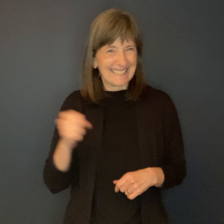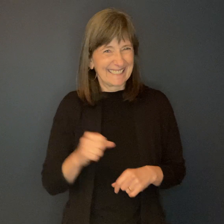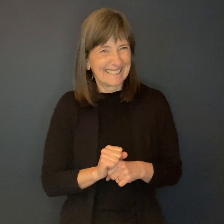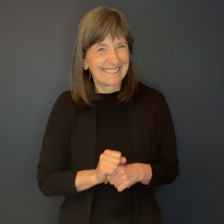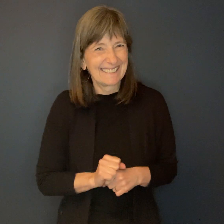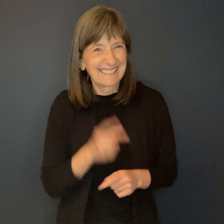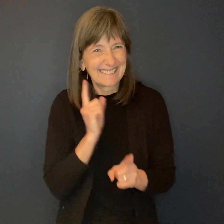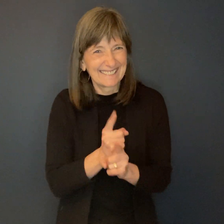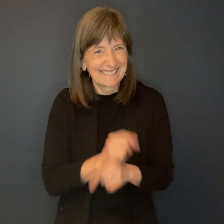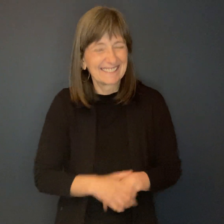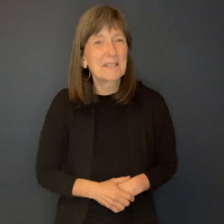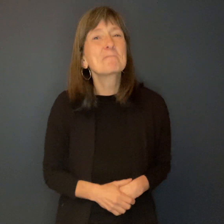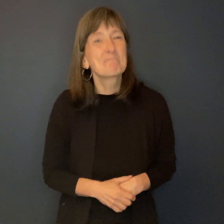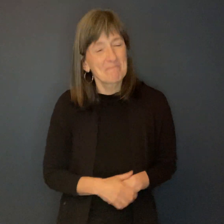Yeah, fair enough.